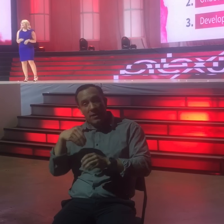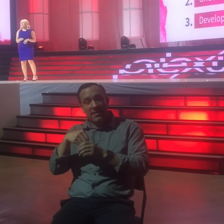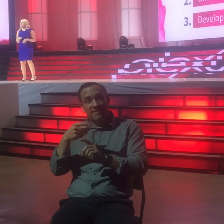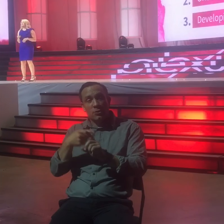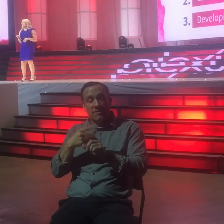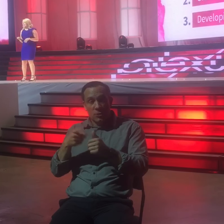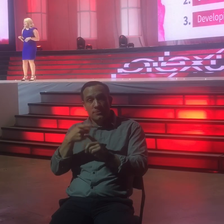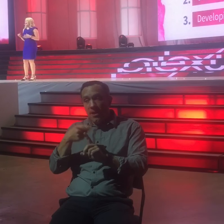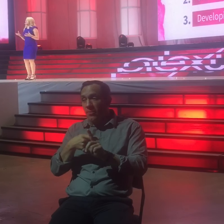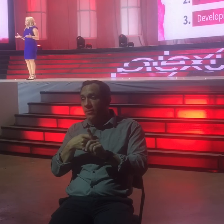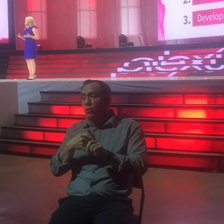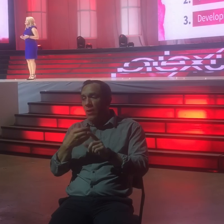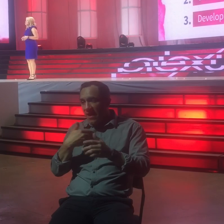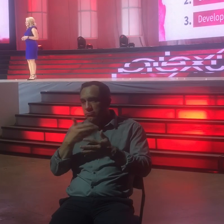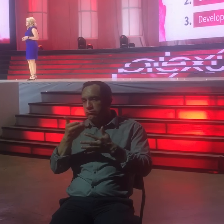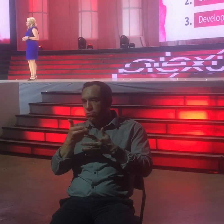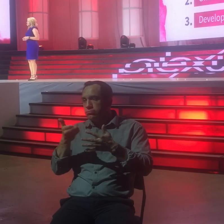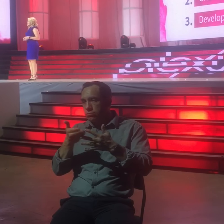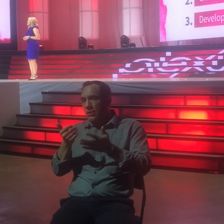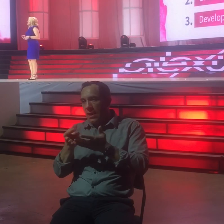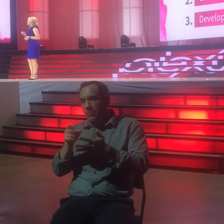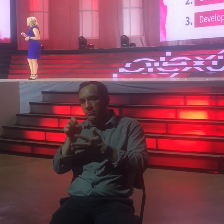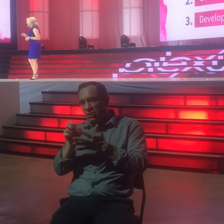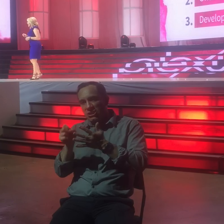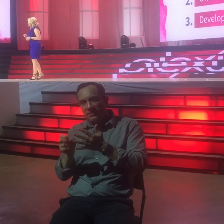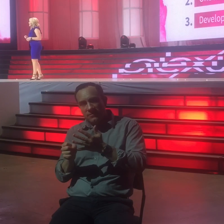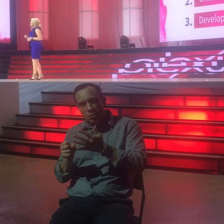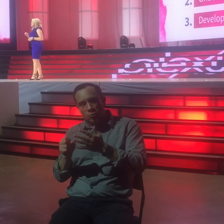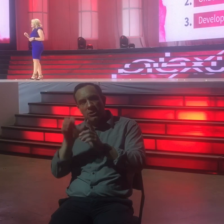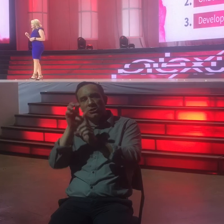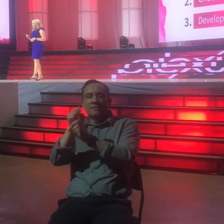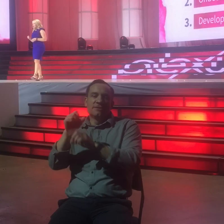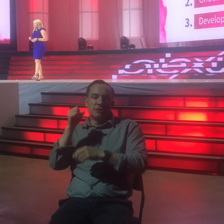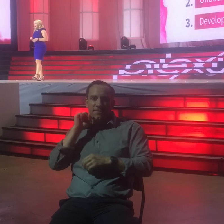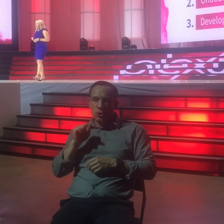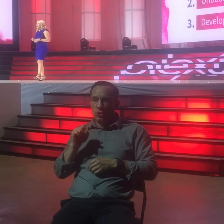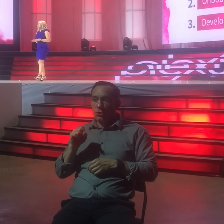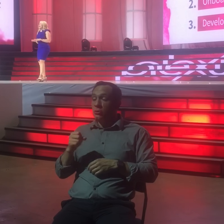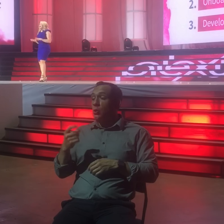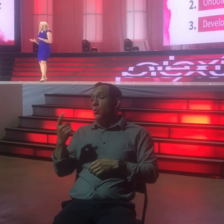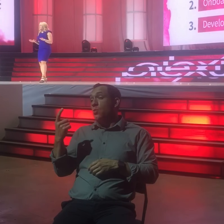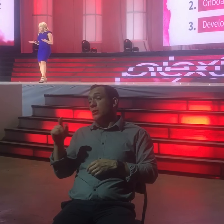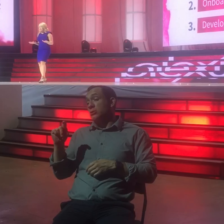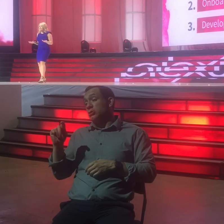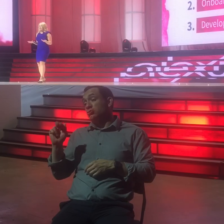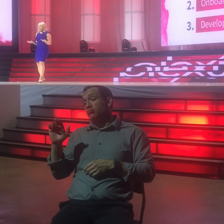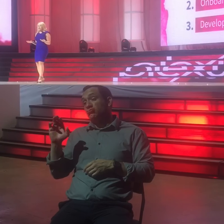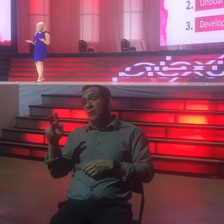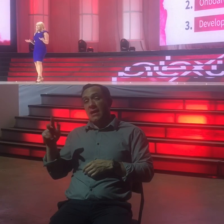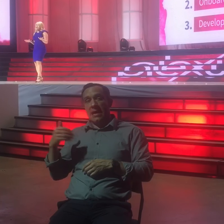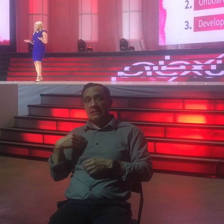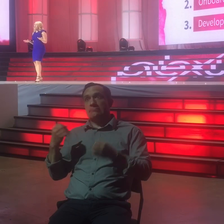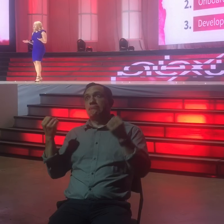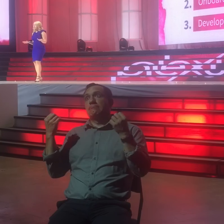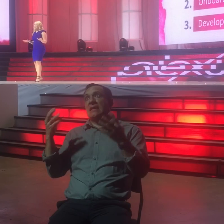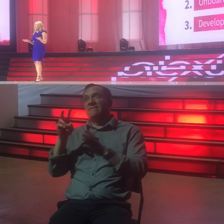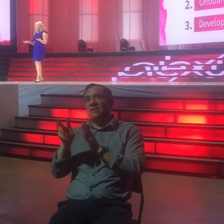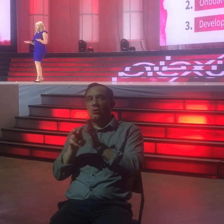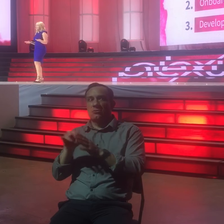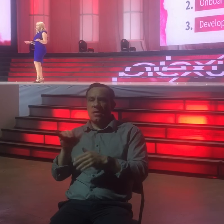specific to help them get there and do just that. In fact, this one track has countless videos, I think